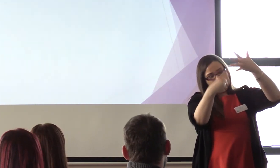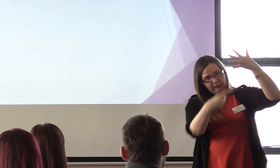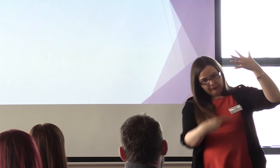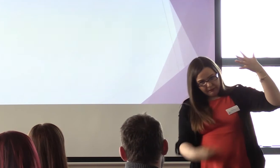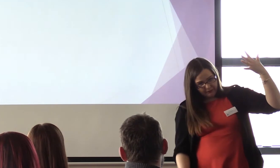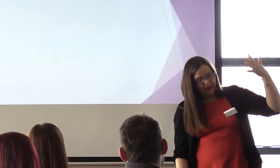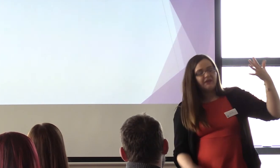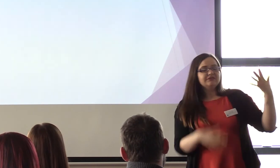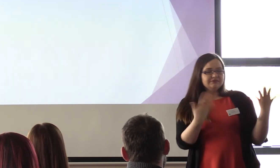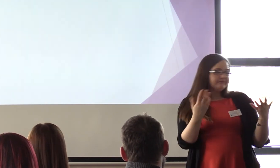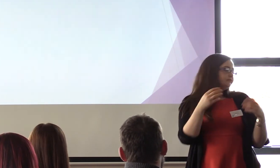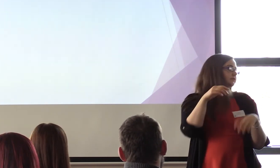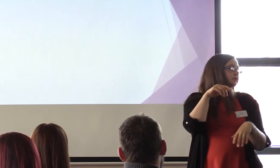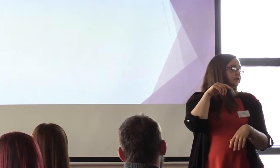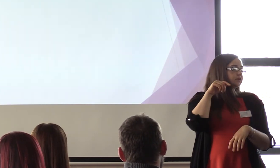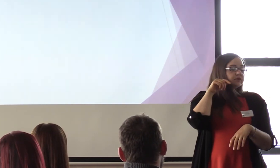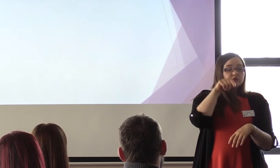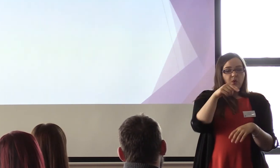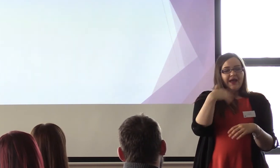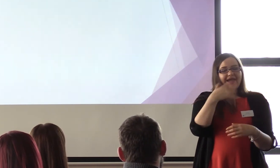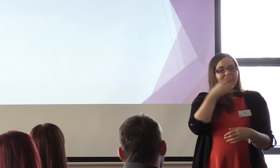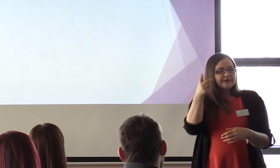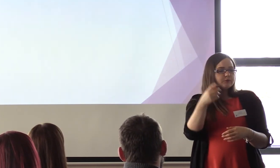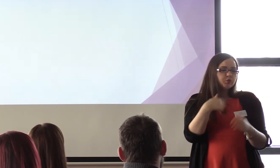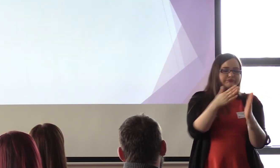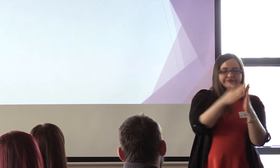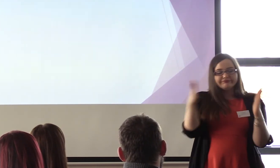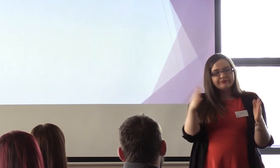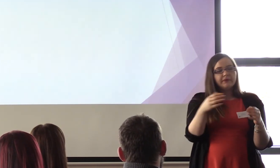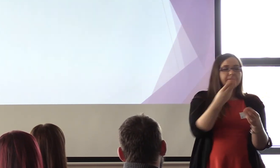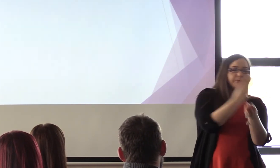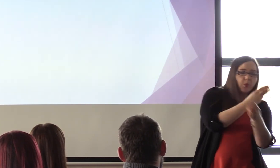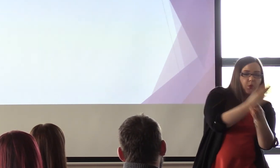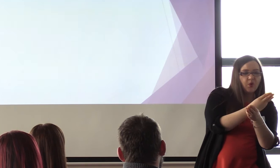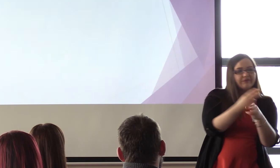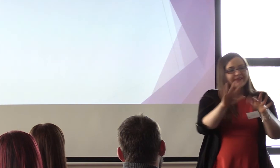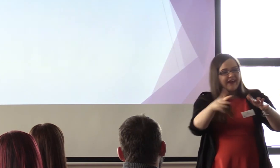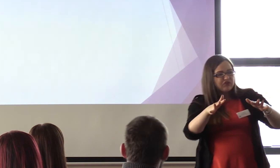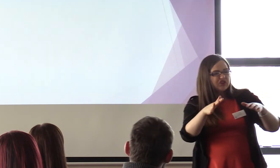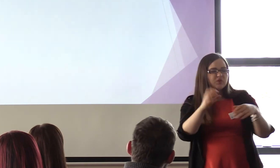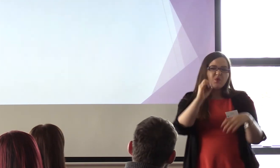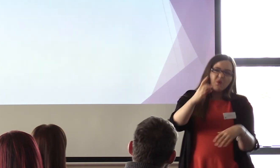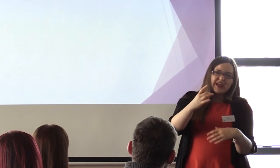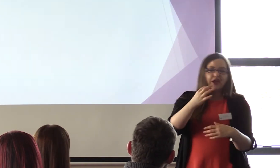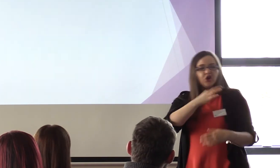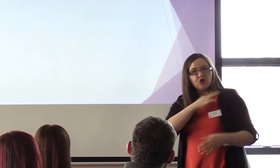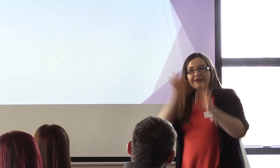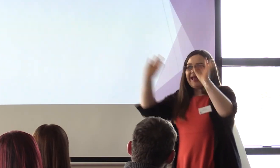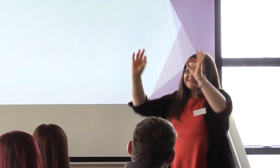relation to the interpretation quality. So I asked them to rate these, the answers to